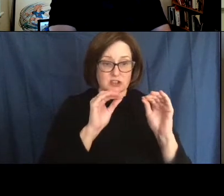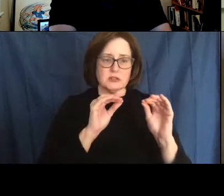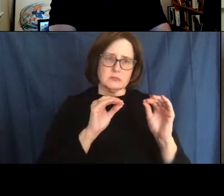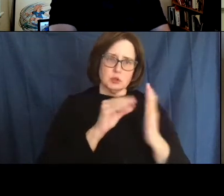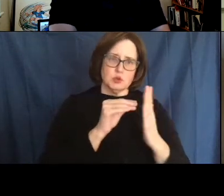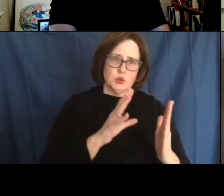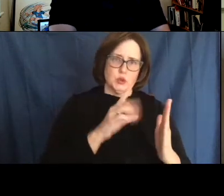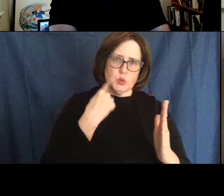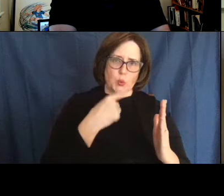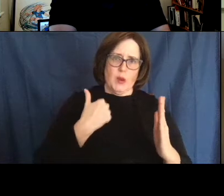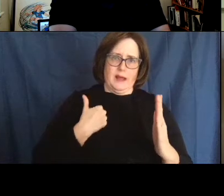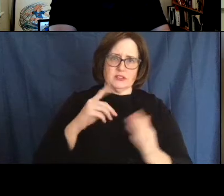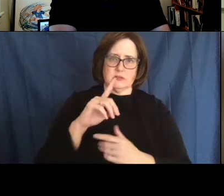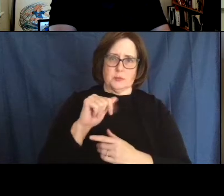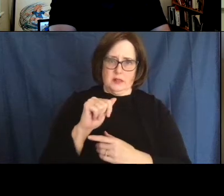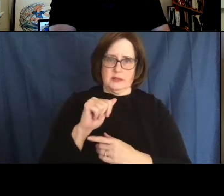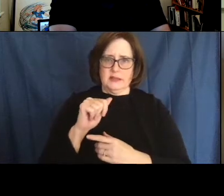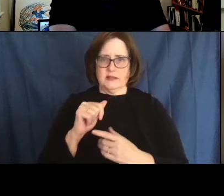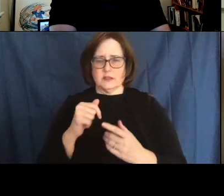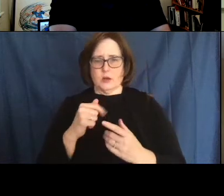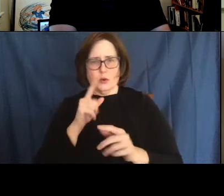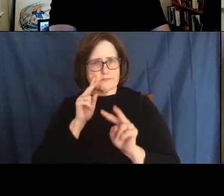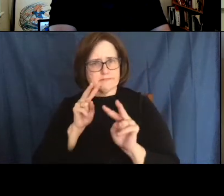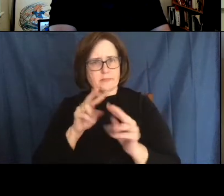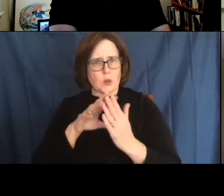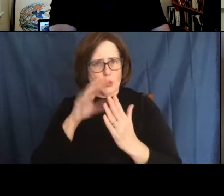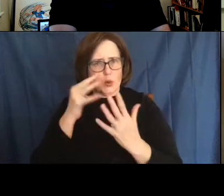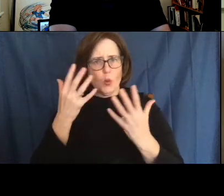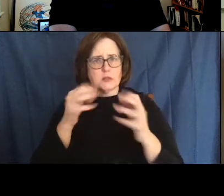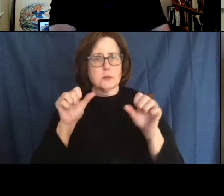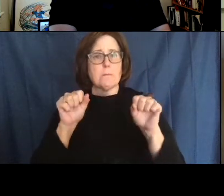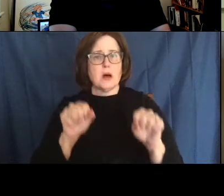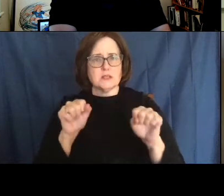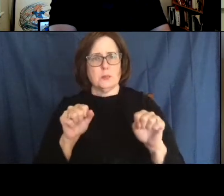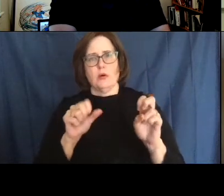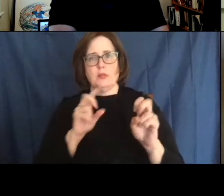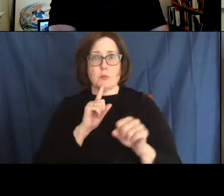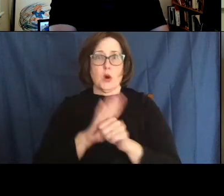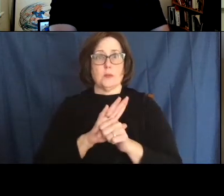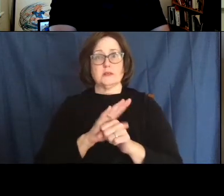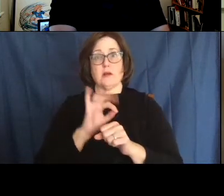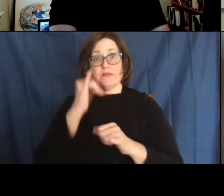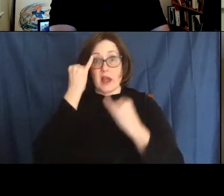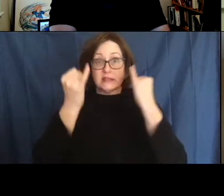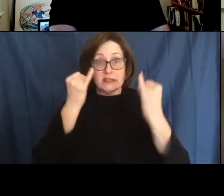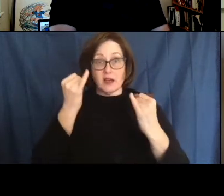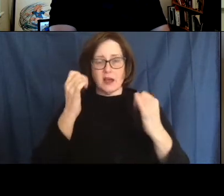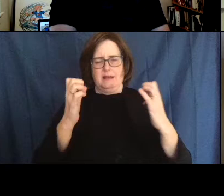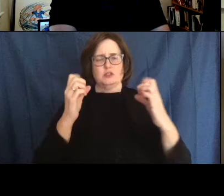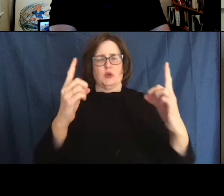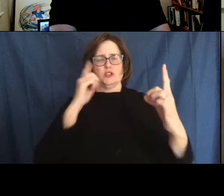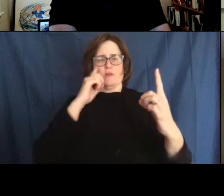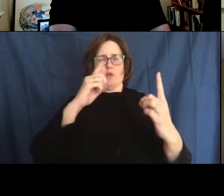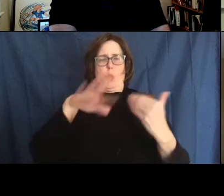for what is possible in realizing the promise for education for all. And so with that, let us get started. Let me introduce